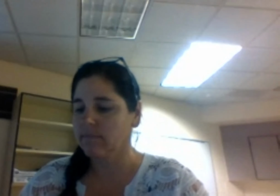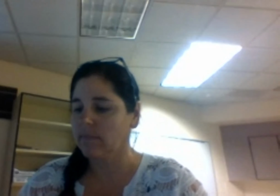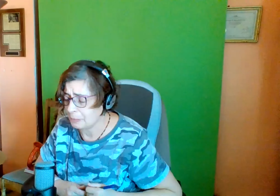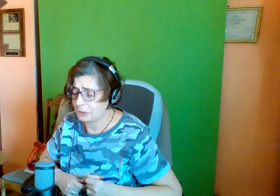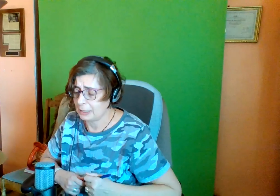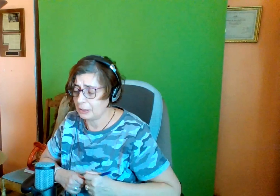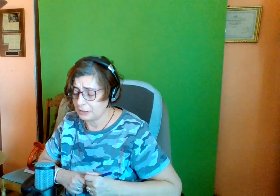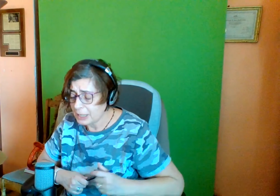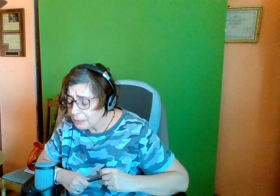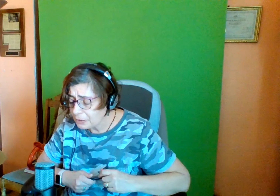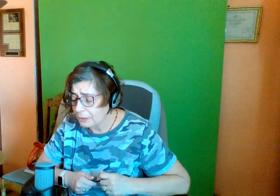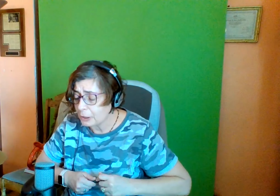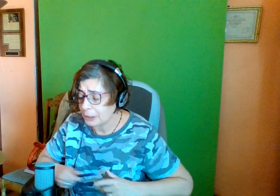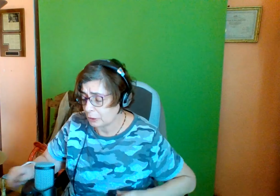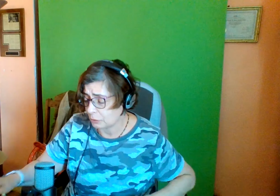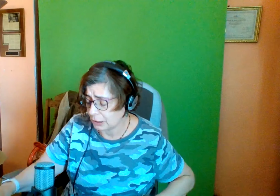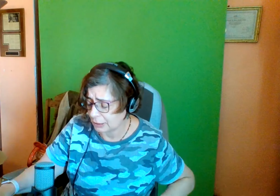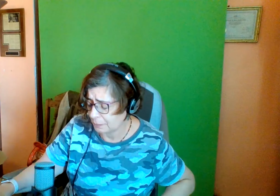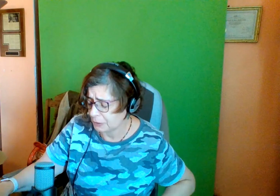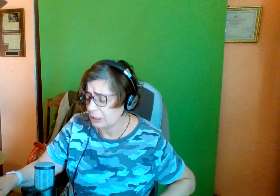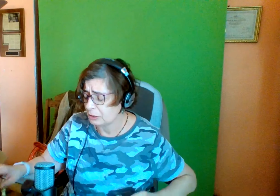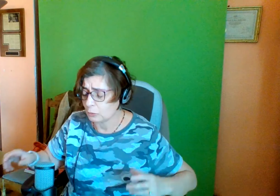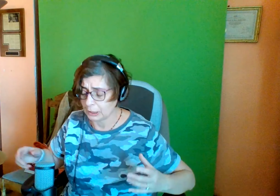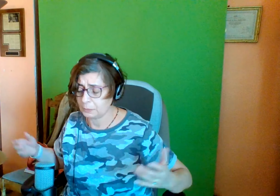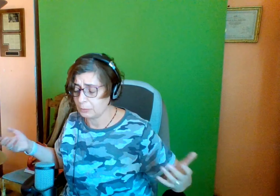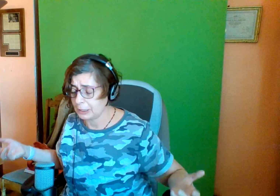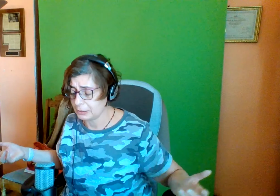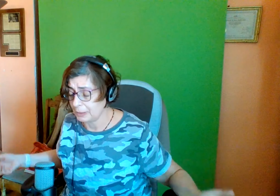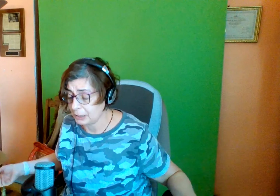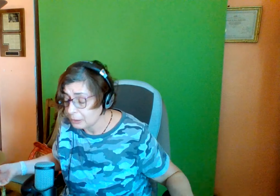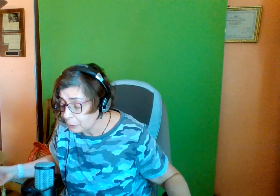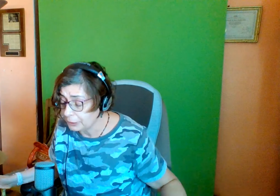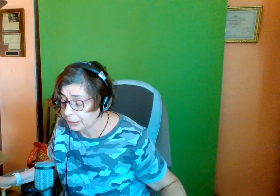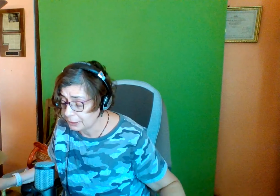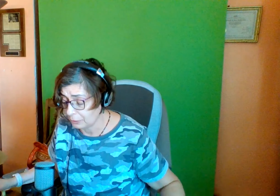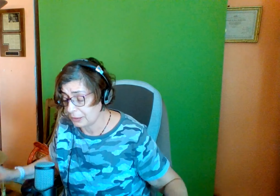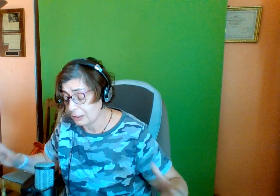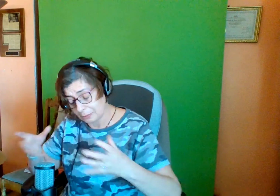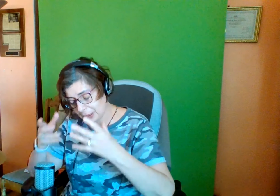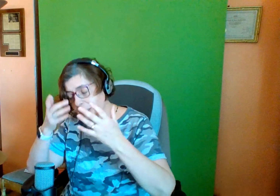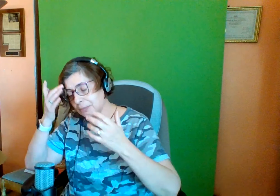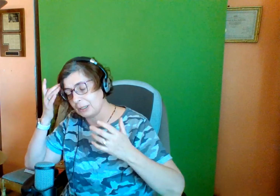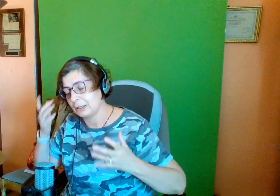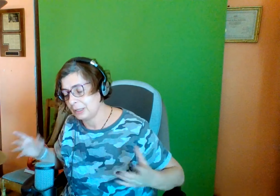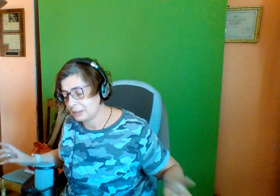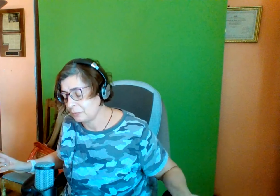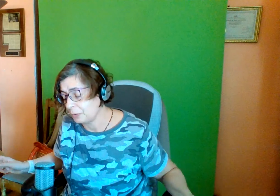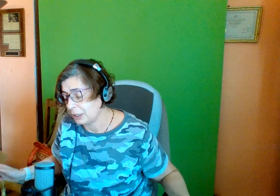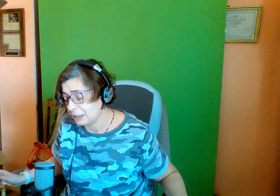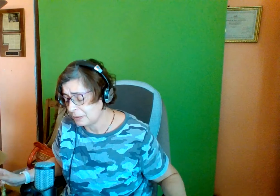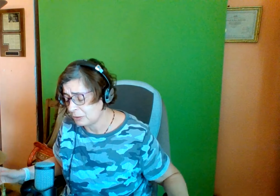Yo sí, me llamo Johnny Lefevre, trabajo para las escuelas públicas del Valle de Boulder. Yo anteriormente también,